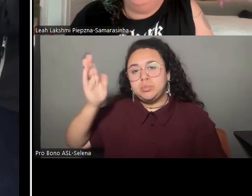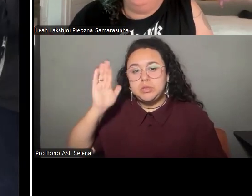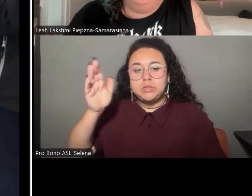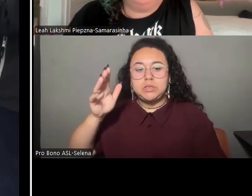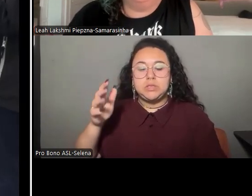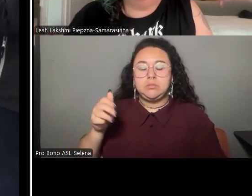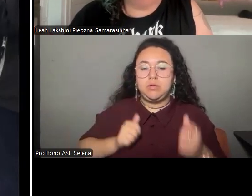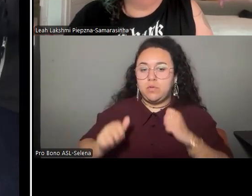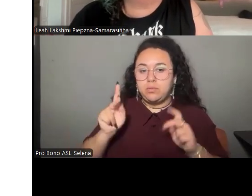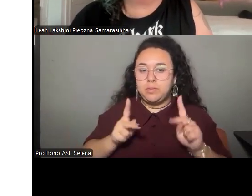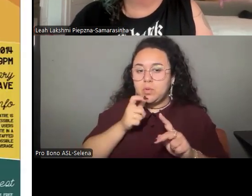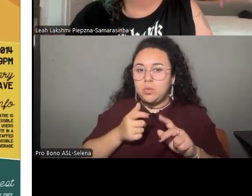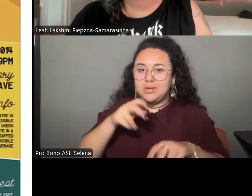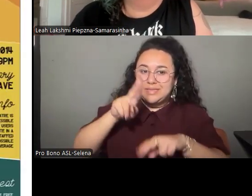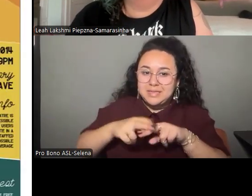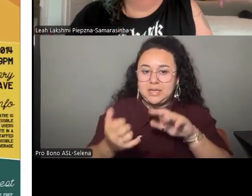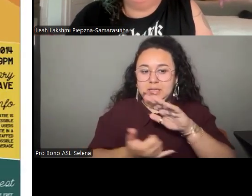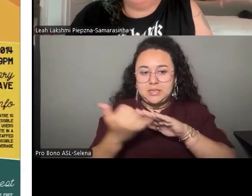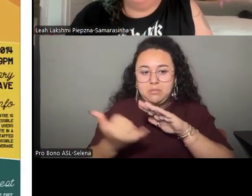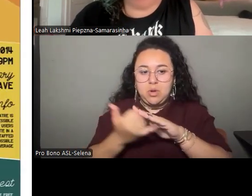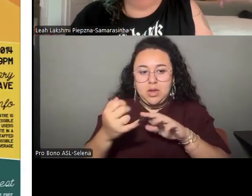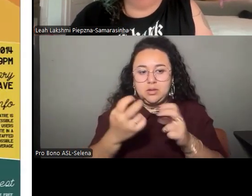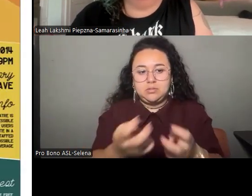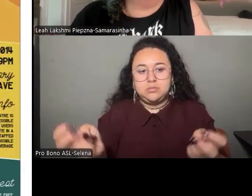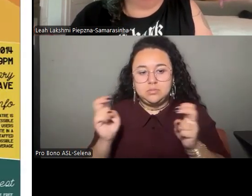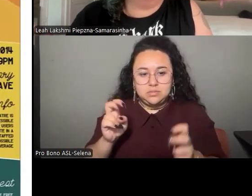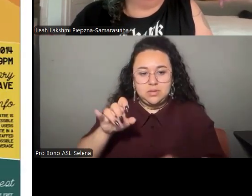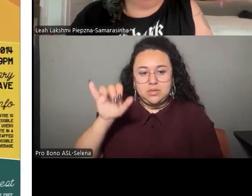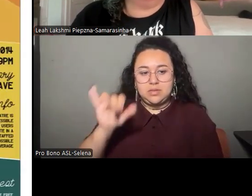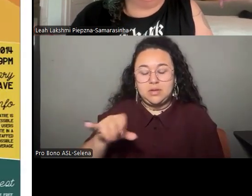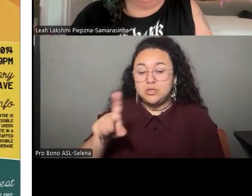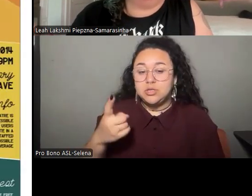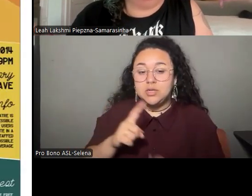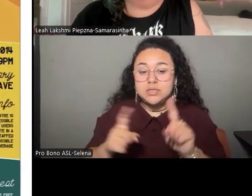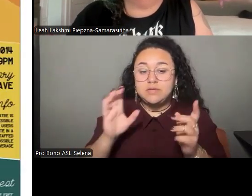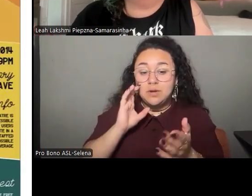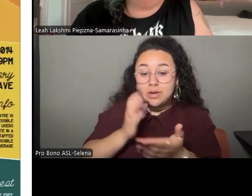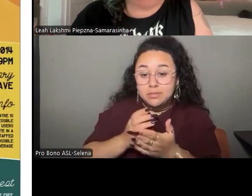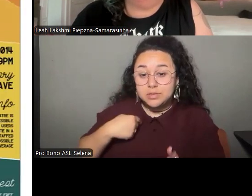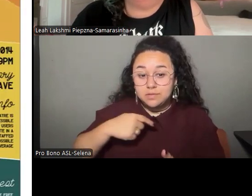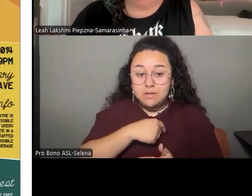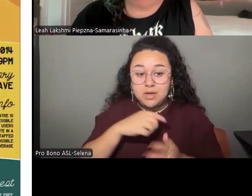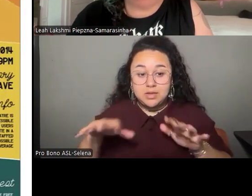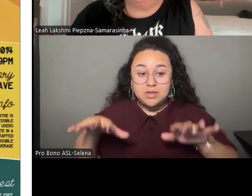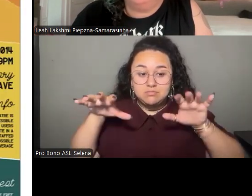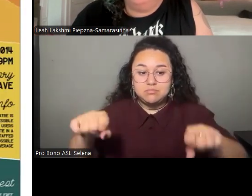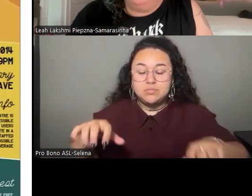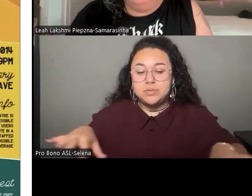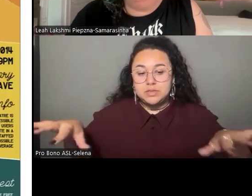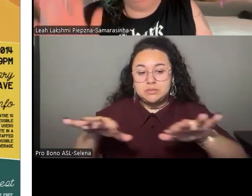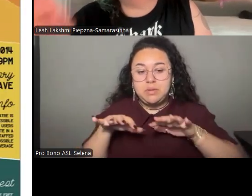station. Um, yeah, and just some different images of like us taking up space in the